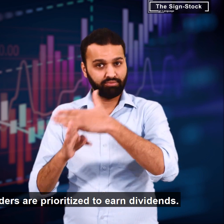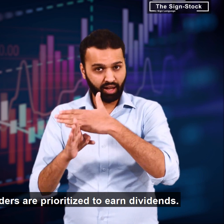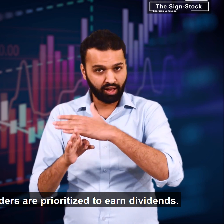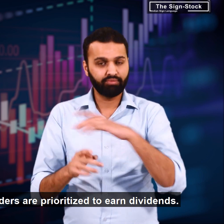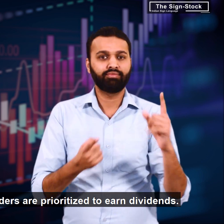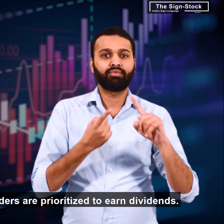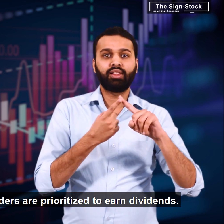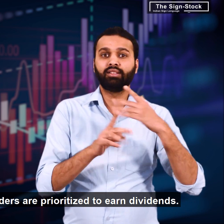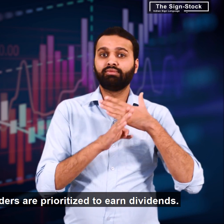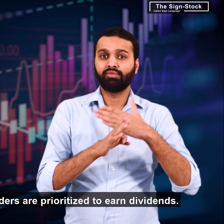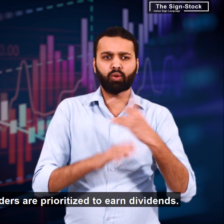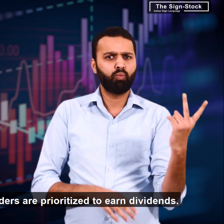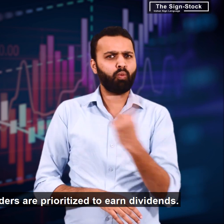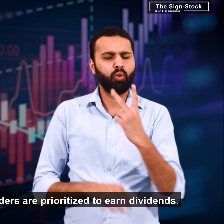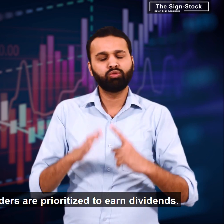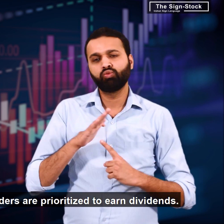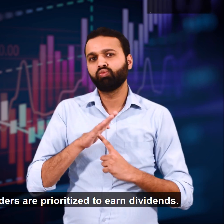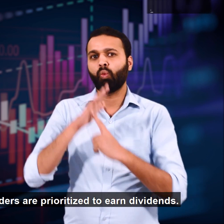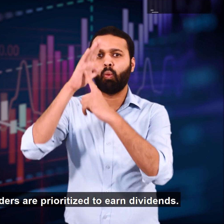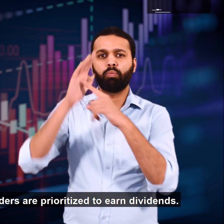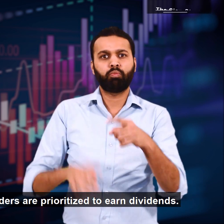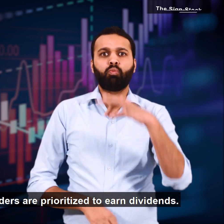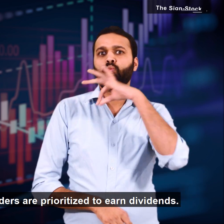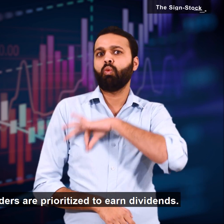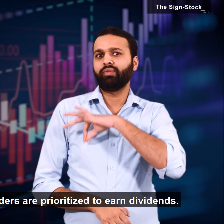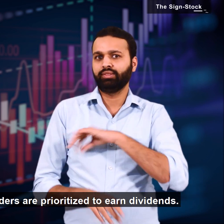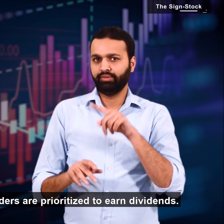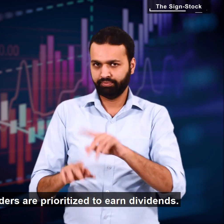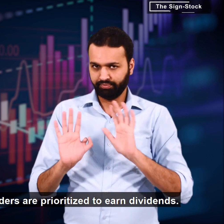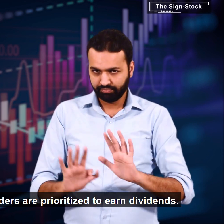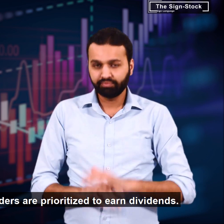Preference and equity shareholders are prioritized to earn dividends.